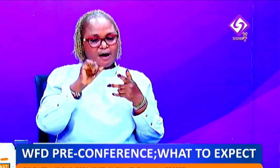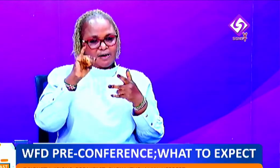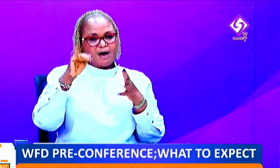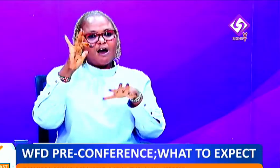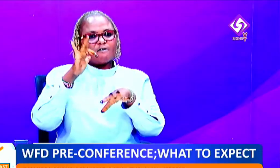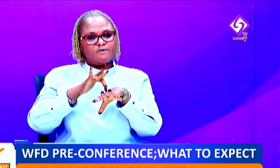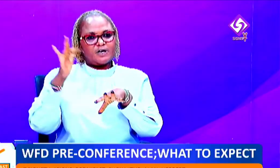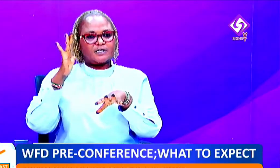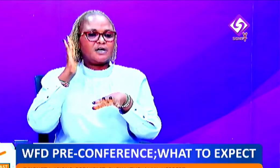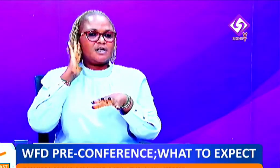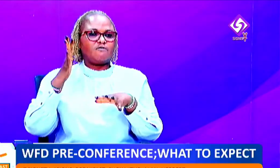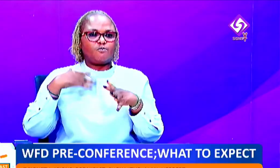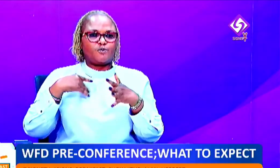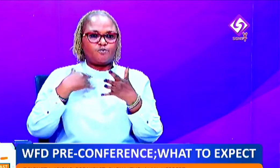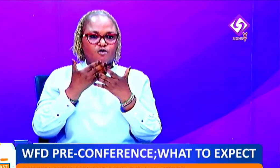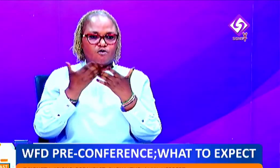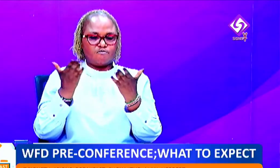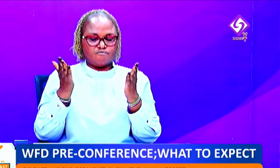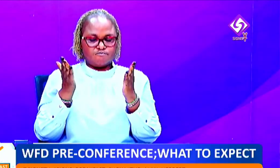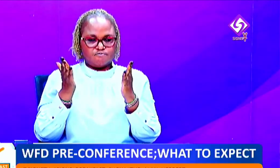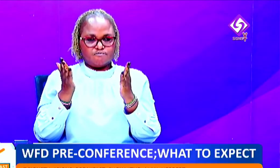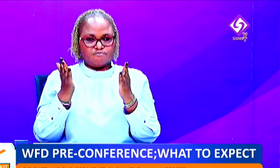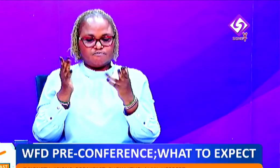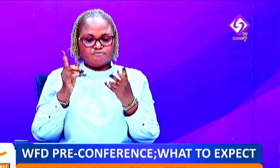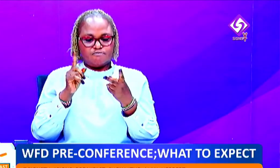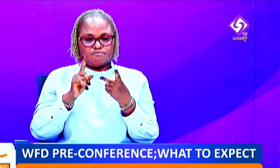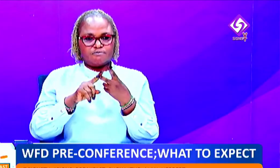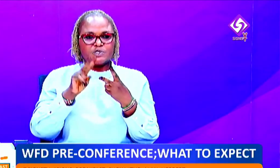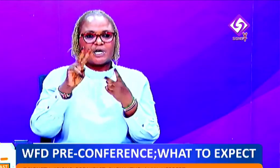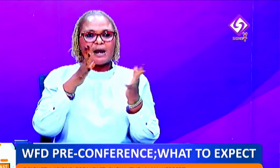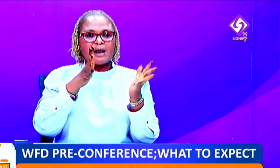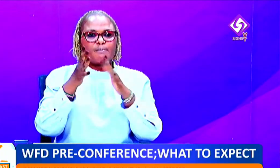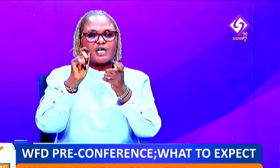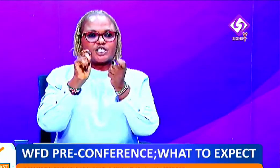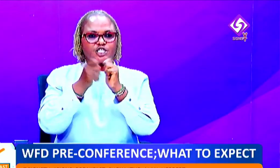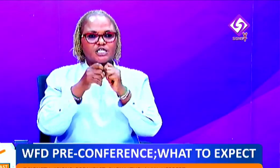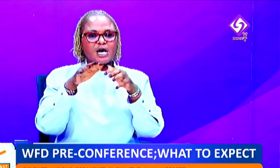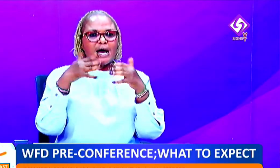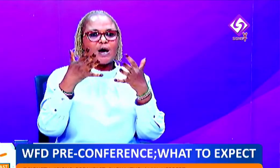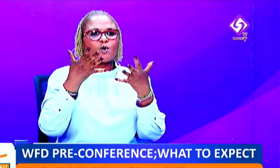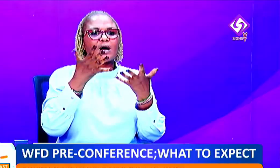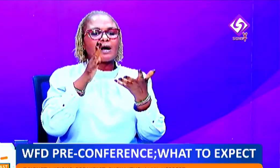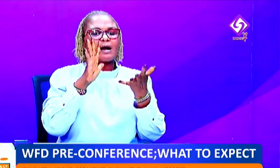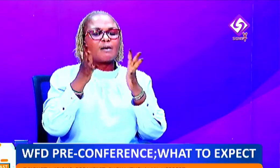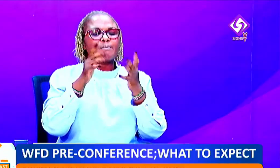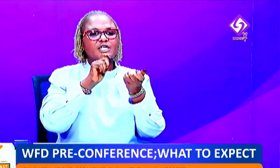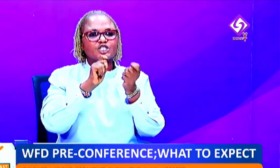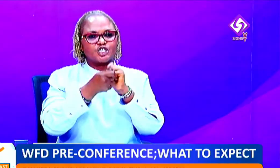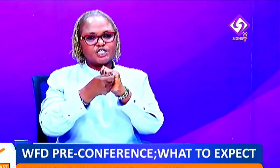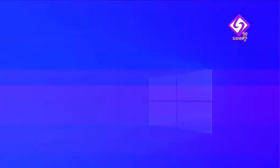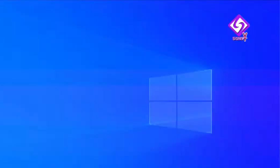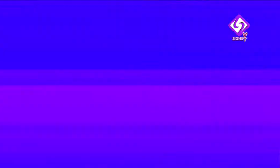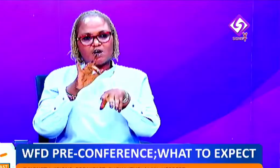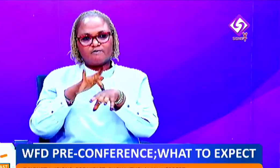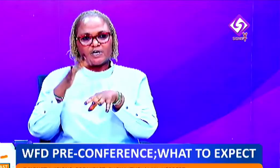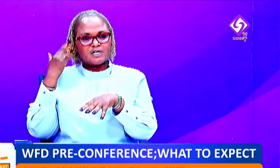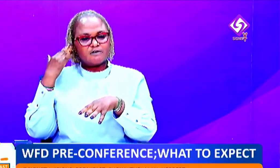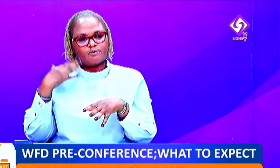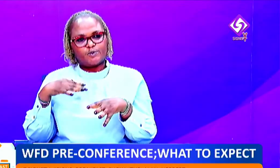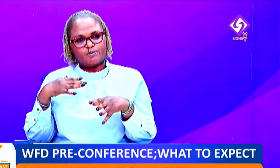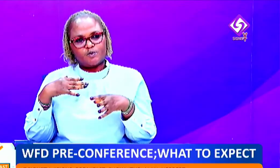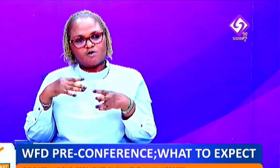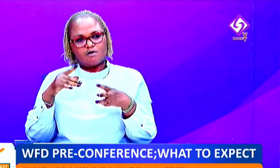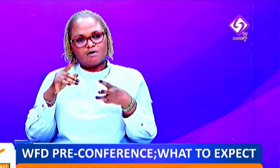and how artificial intelligence impacts and affects deaf communities, and how can we leverage AI to benefit the deaf